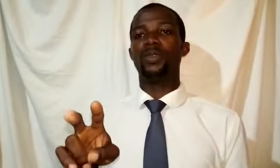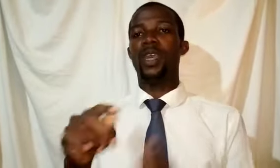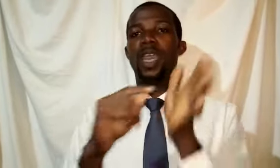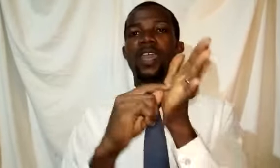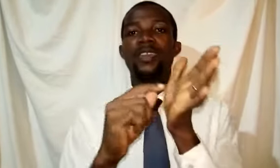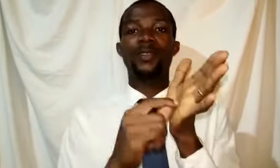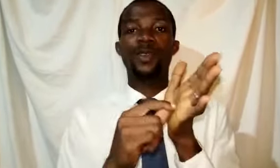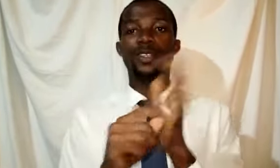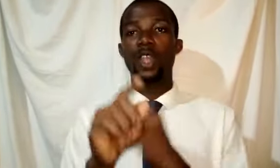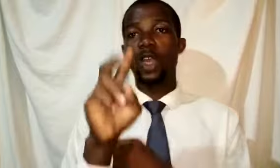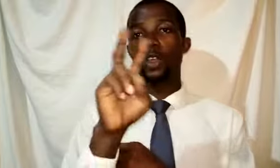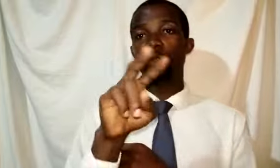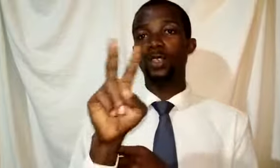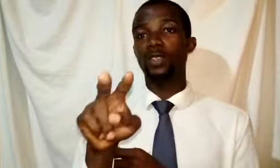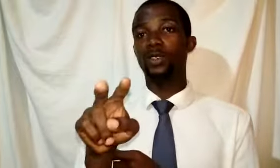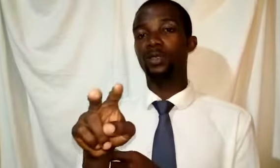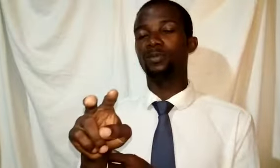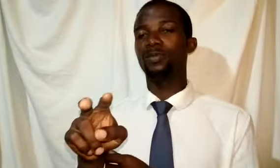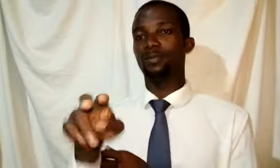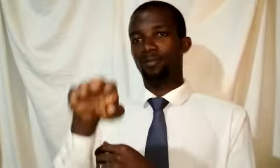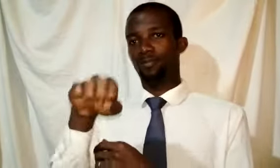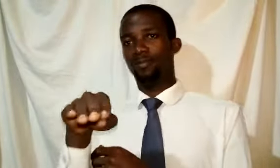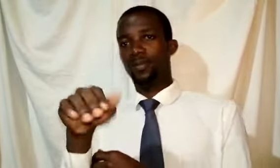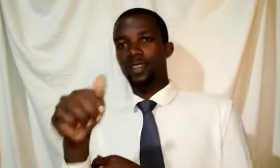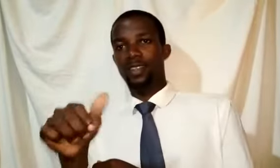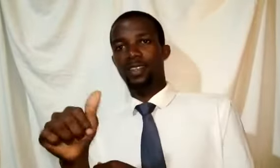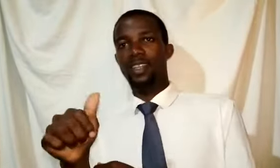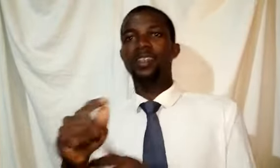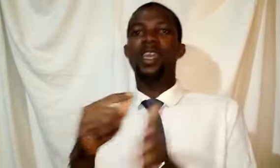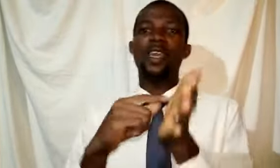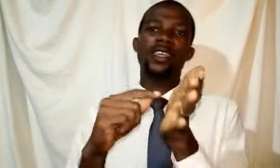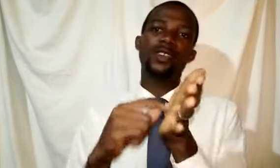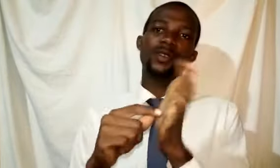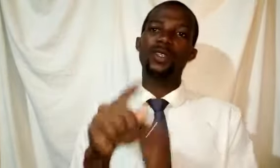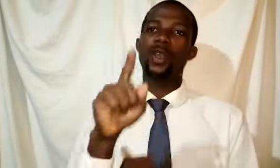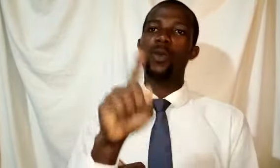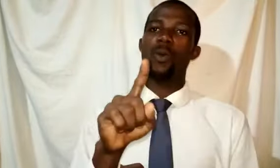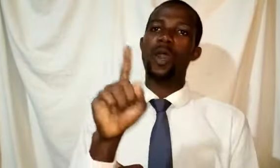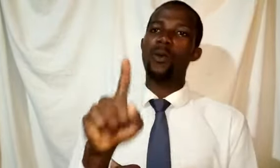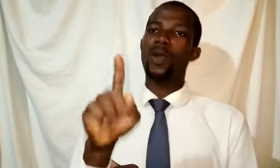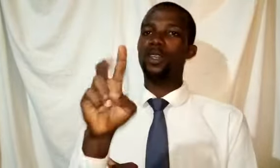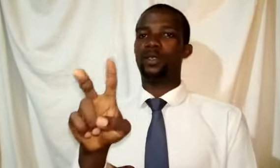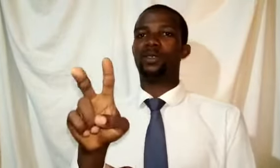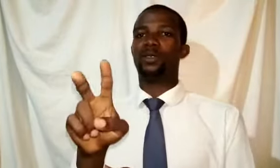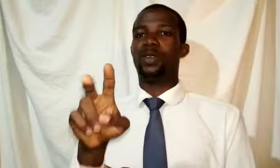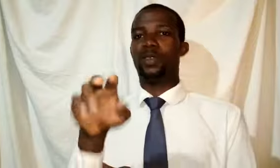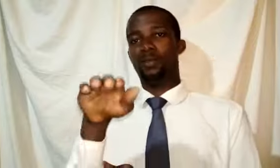equals 22 base 10 equals 112 base 4.